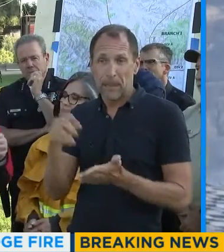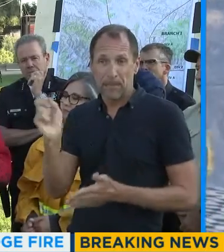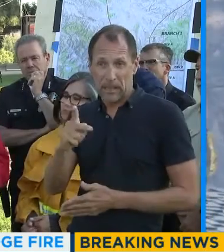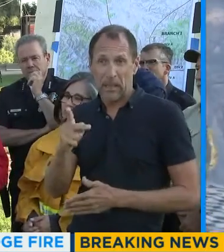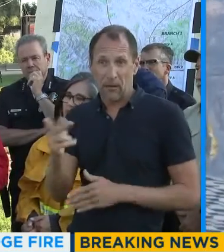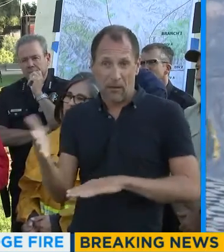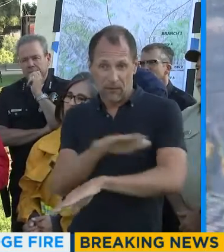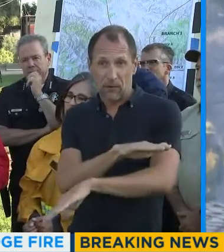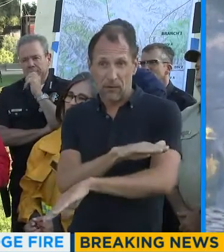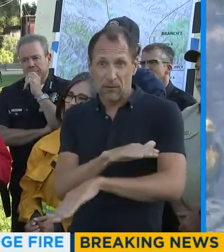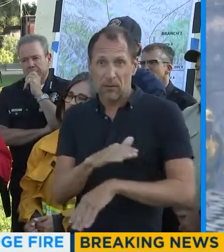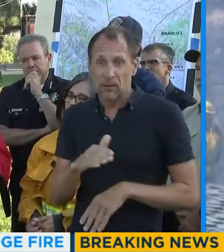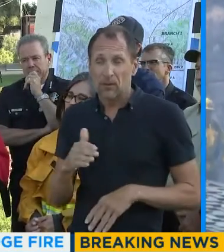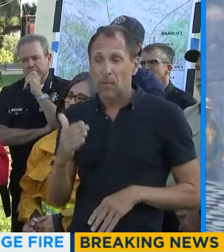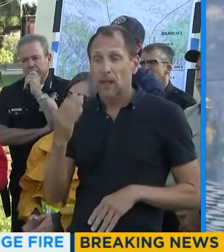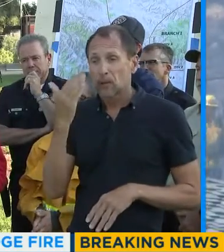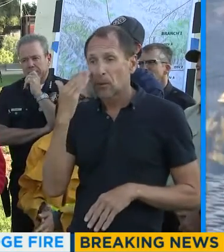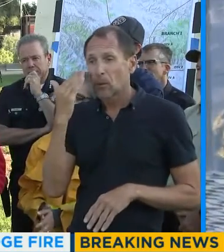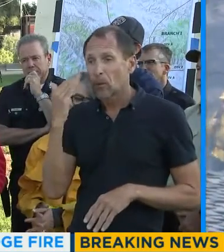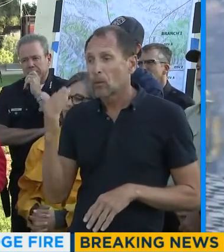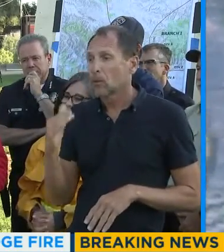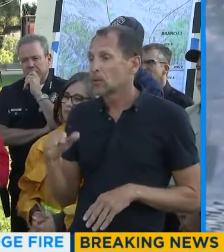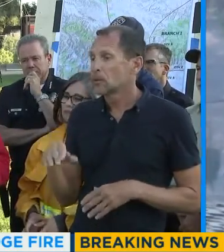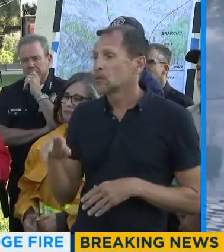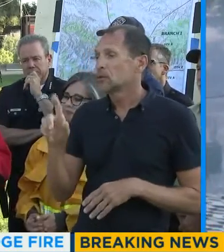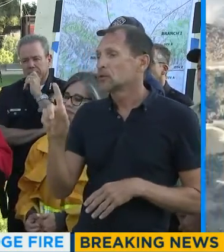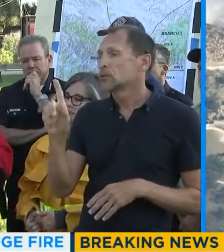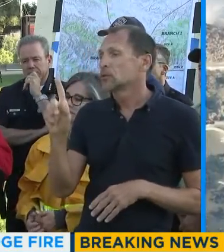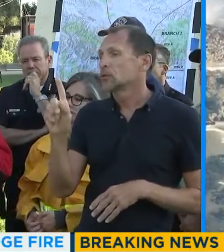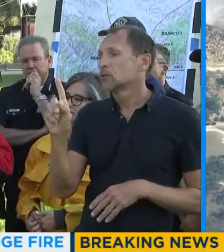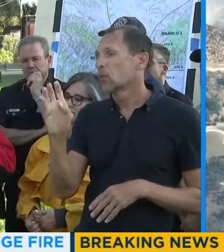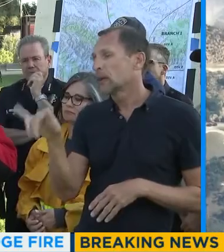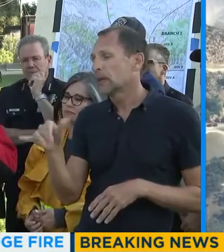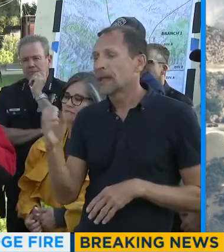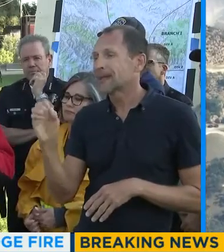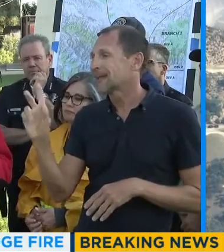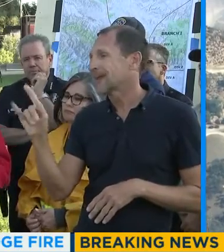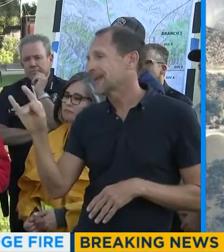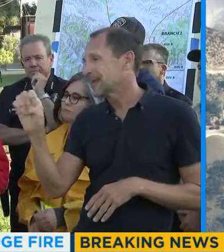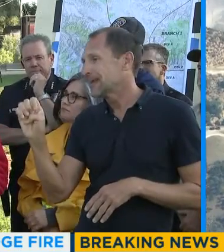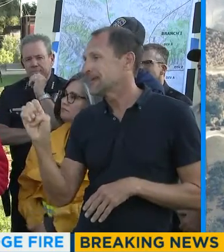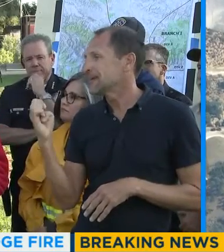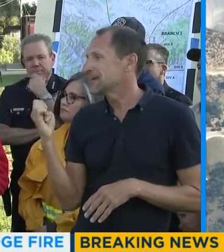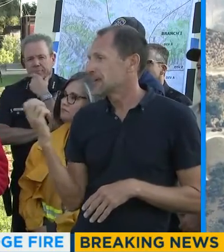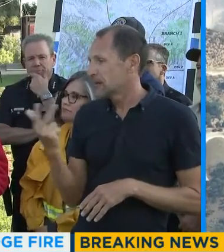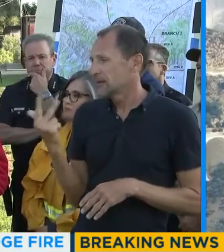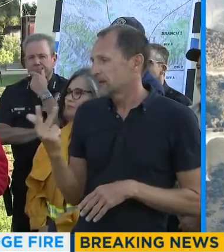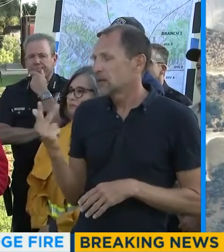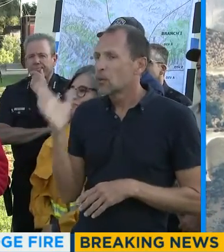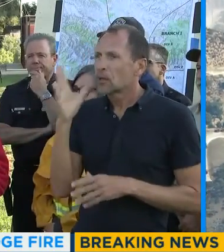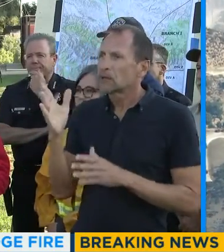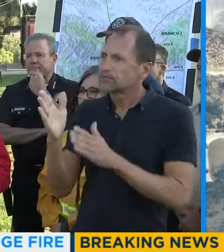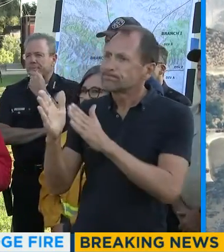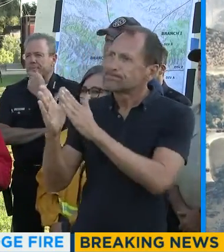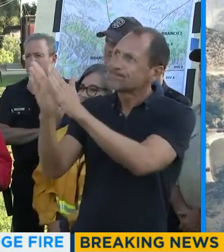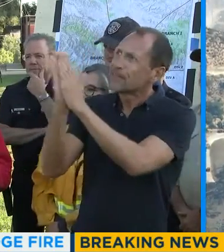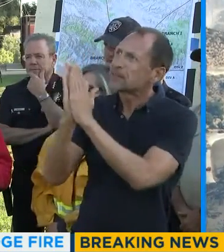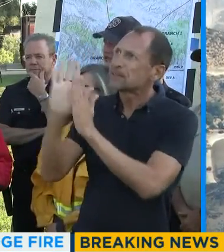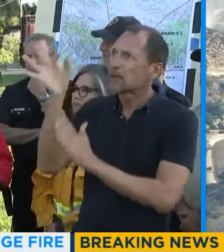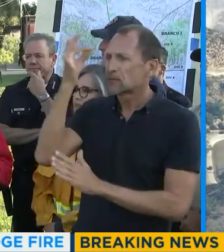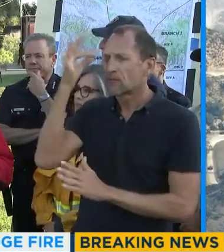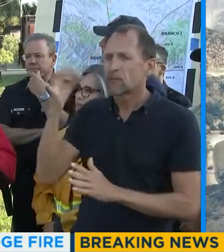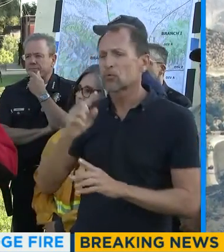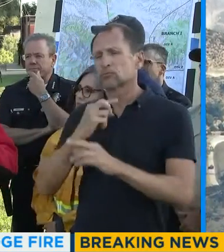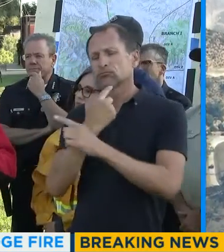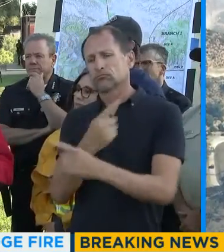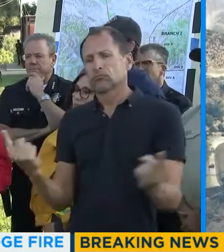my colleagues, Tony Cardenas and Katie Hill, and I will be seeking a declaration of a federal disaster area in order to,